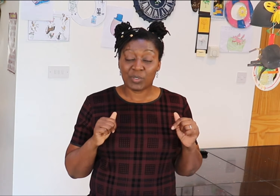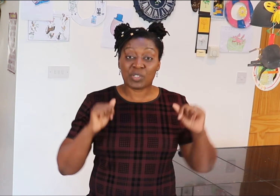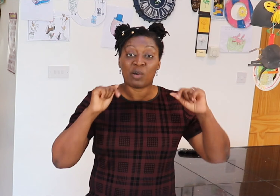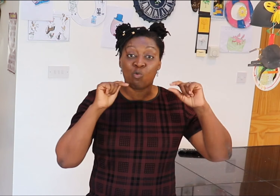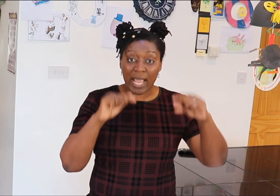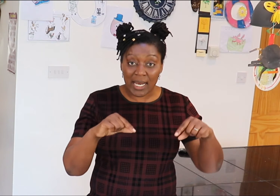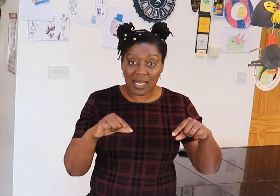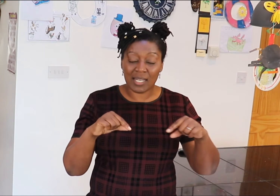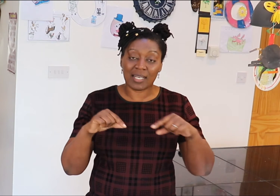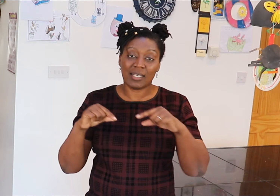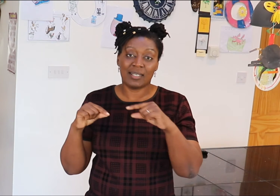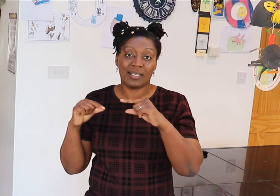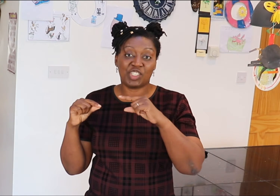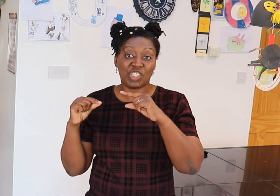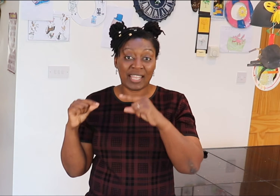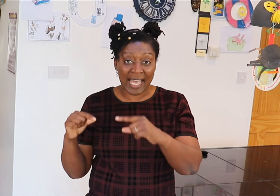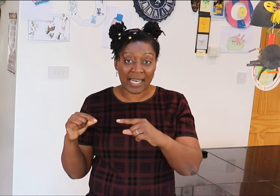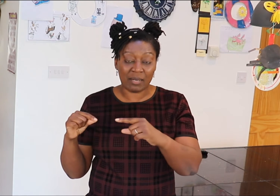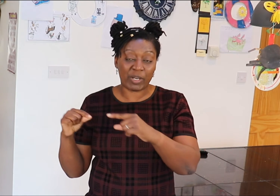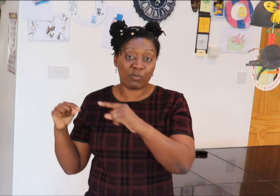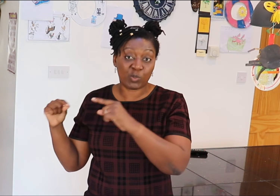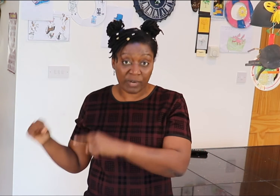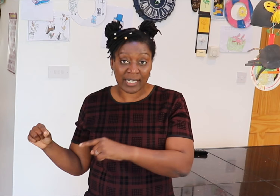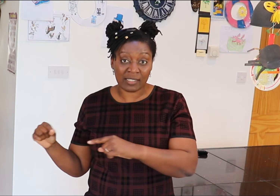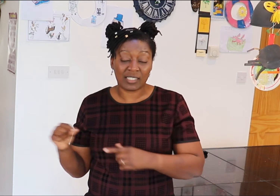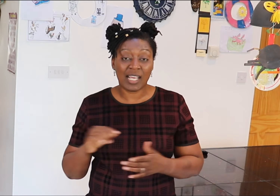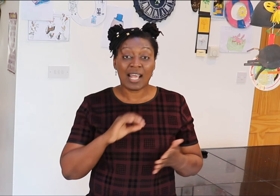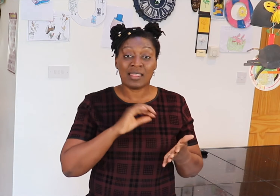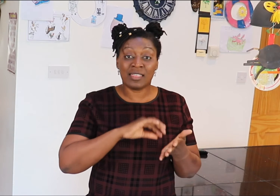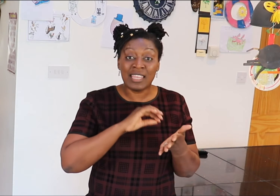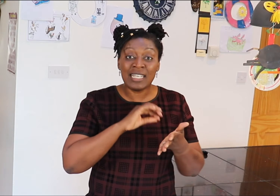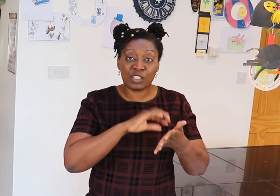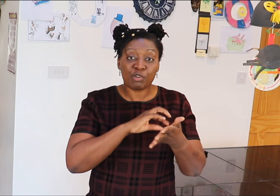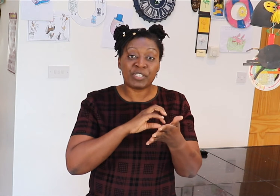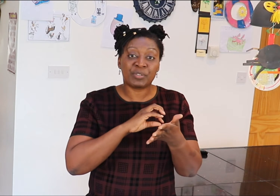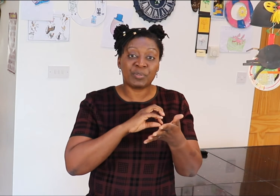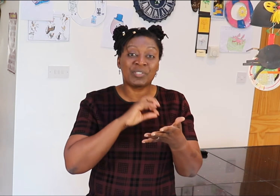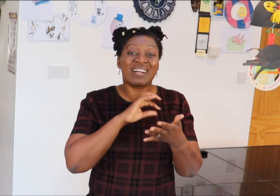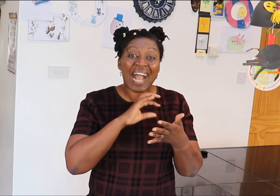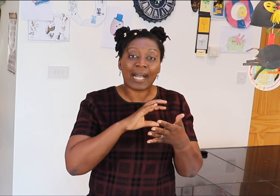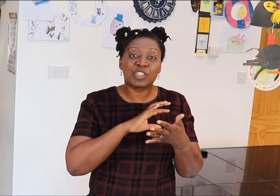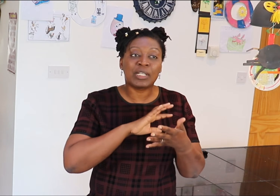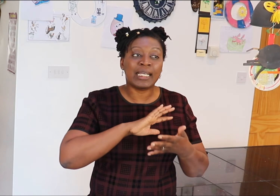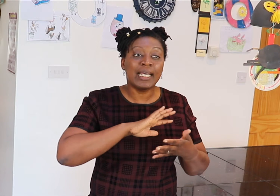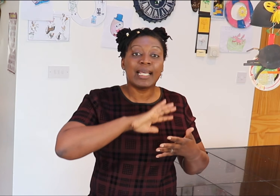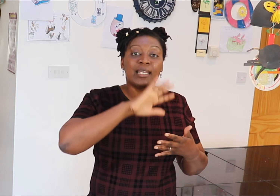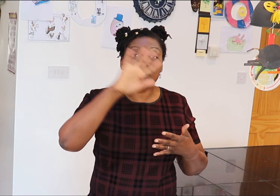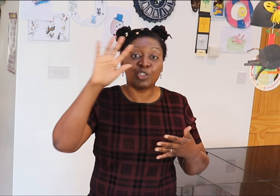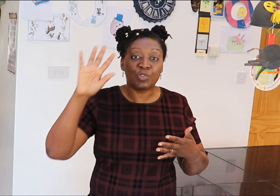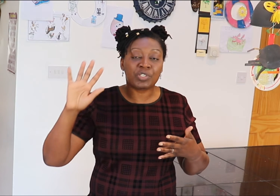so that when she then becomes pregnant, these crystals are actually in the